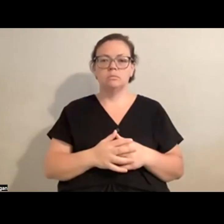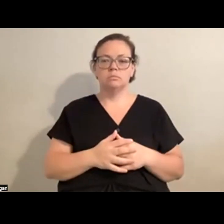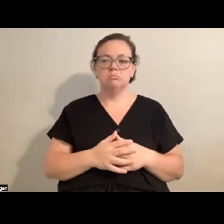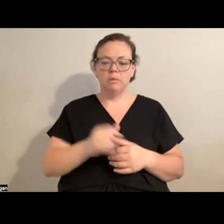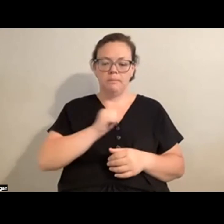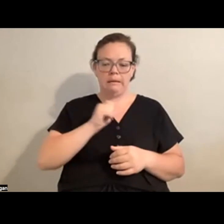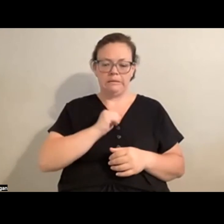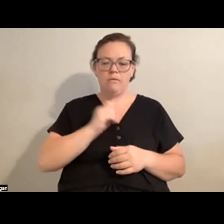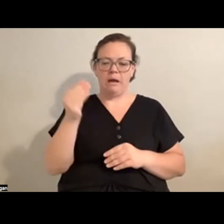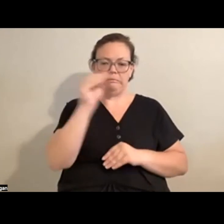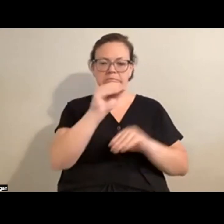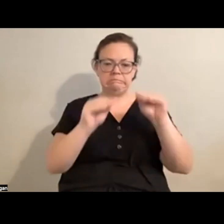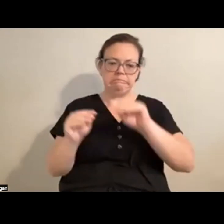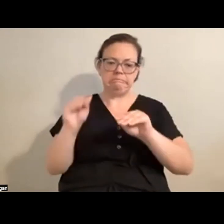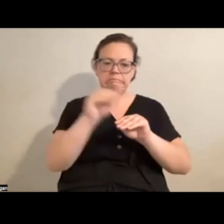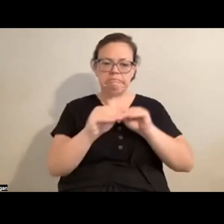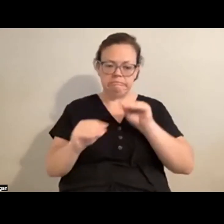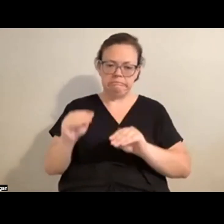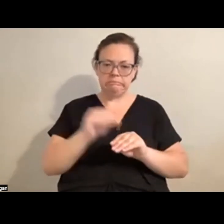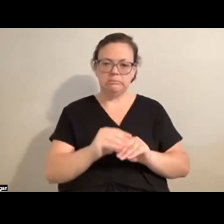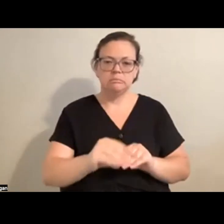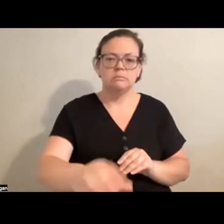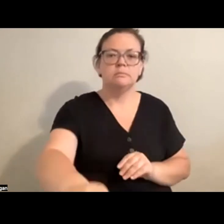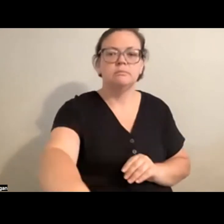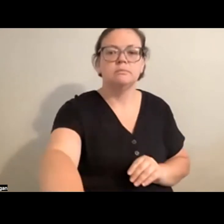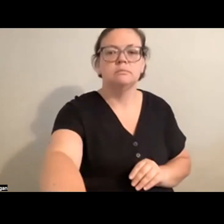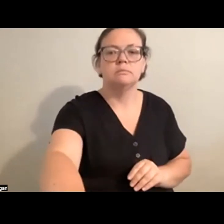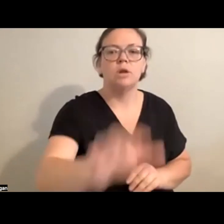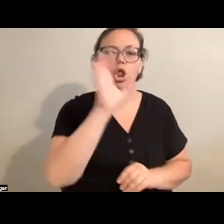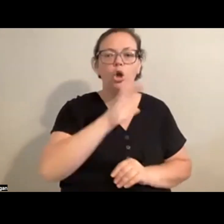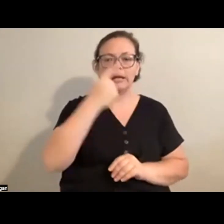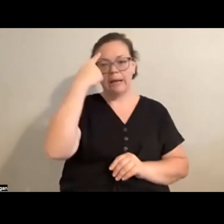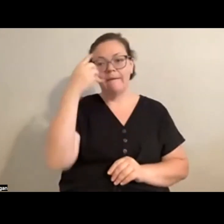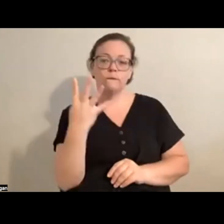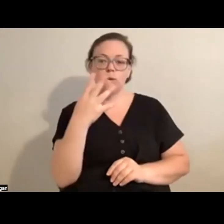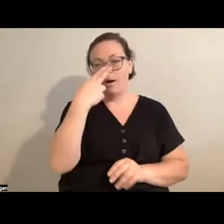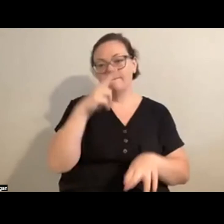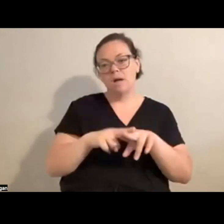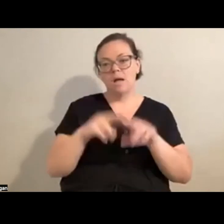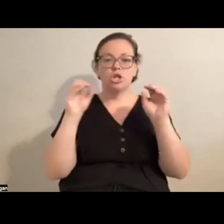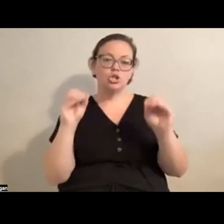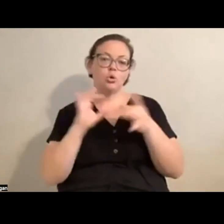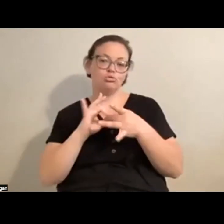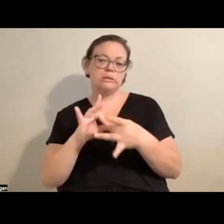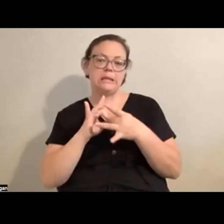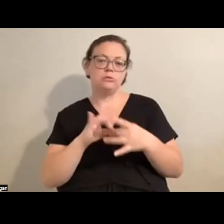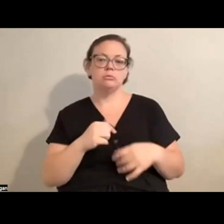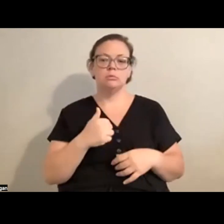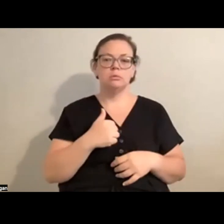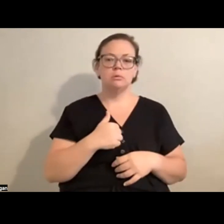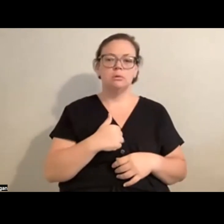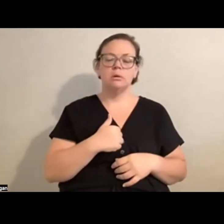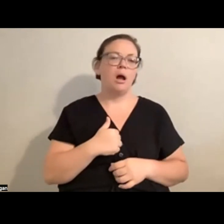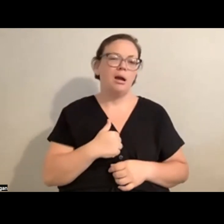myself. Looking for fun. No strings attached. I was